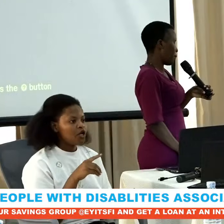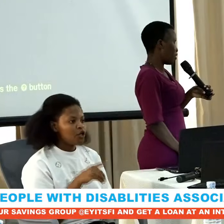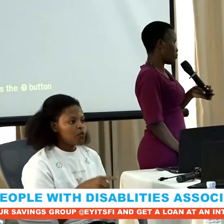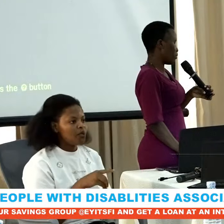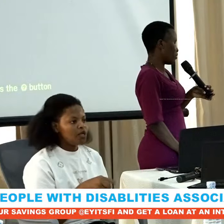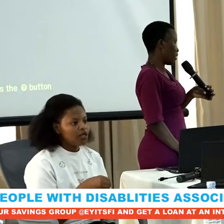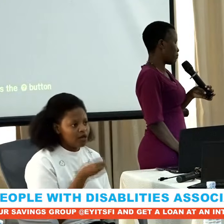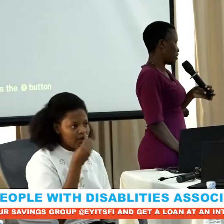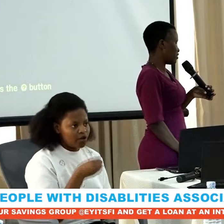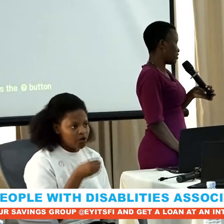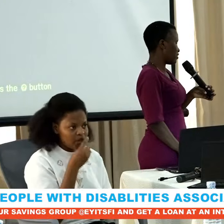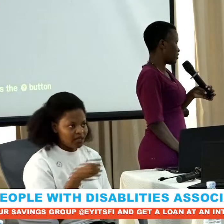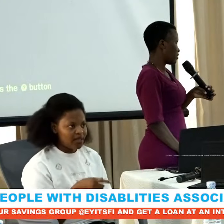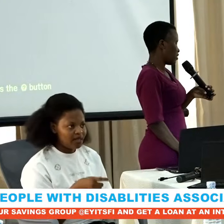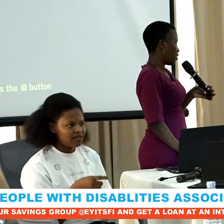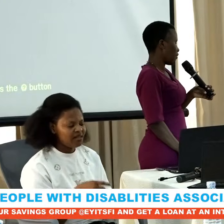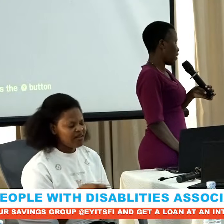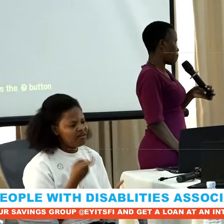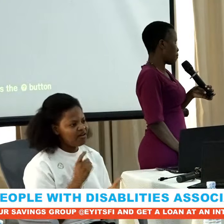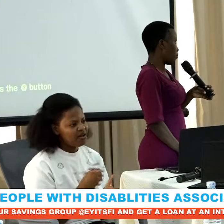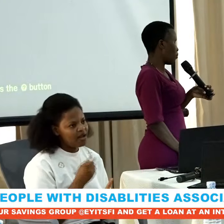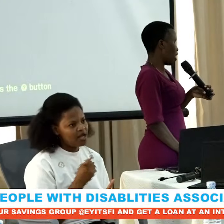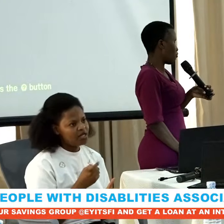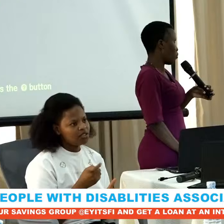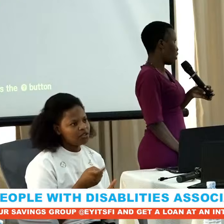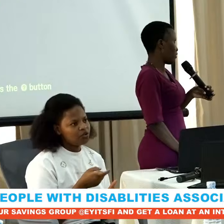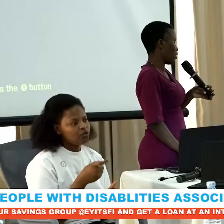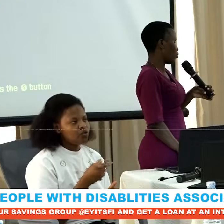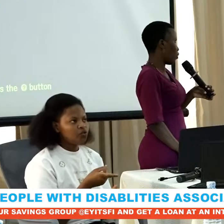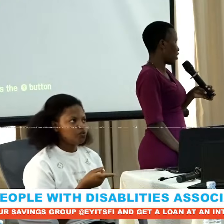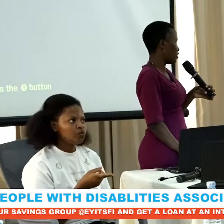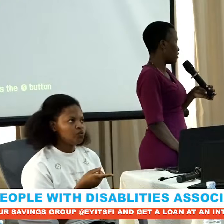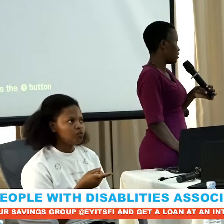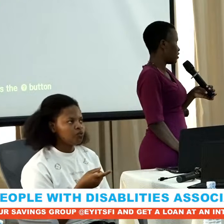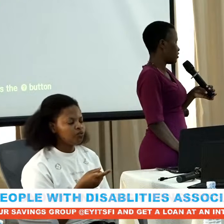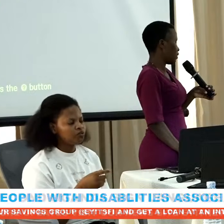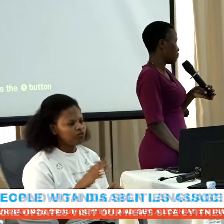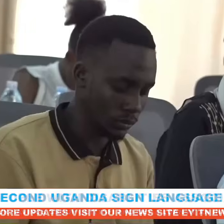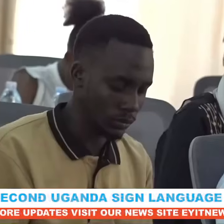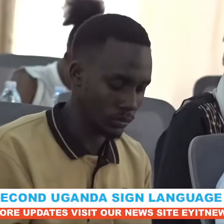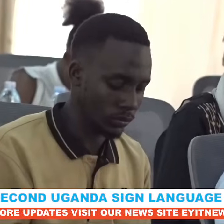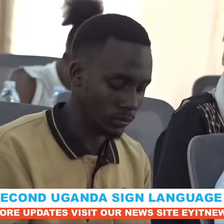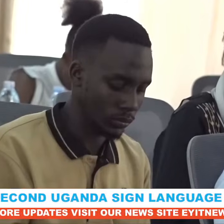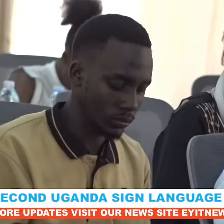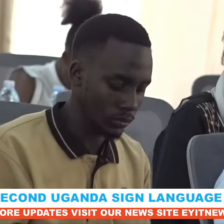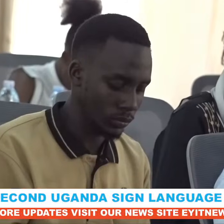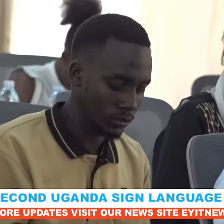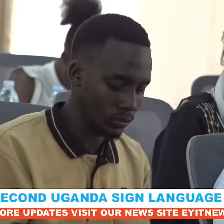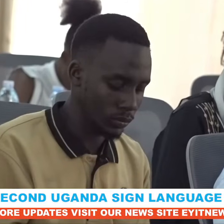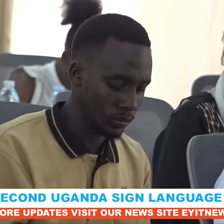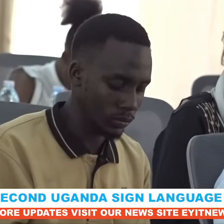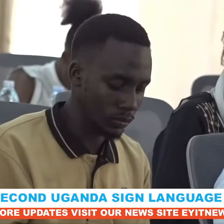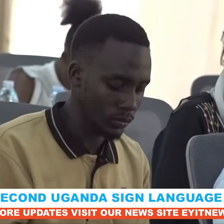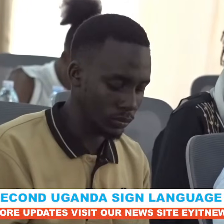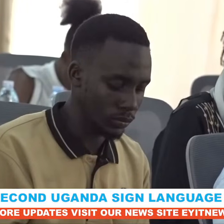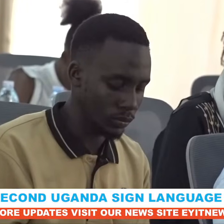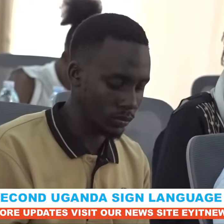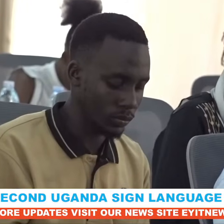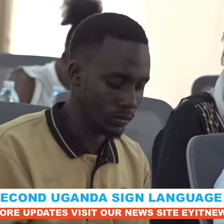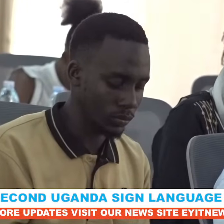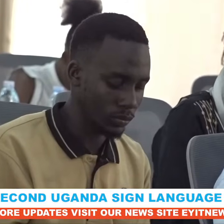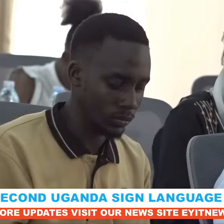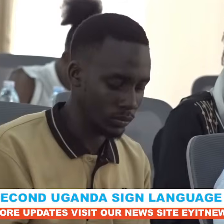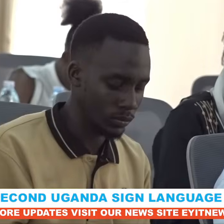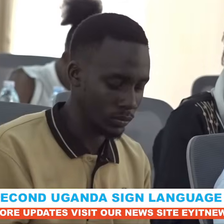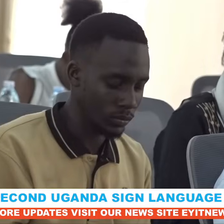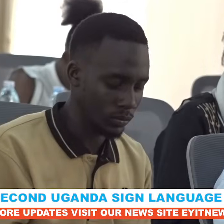people, multiple disabilities. There are people who have more than one disability. There are people with, you